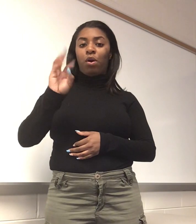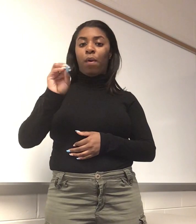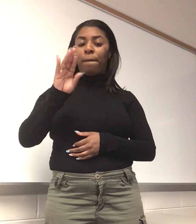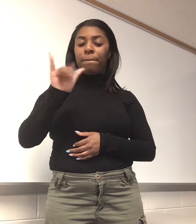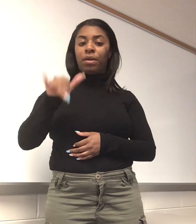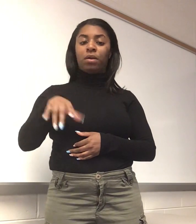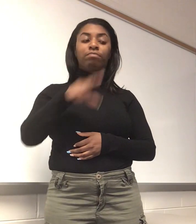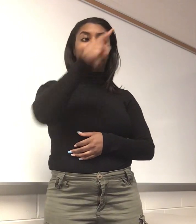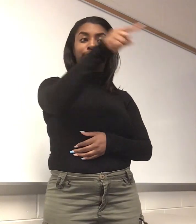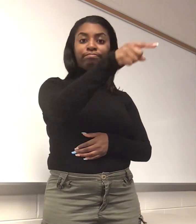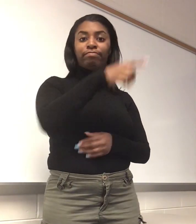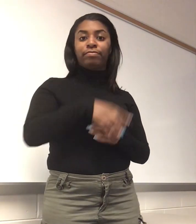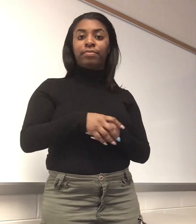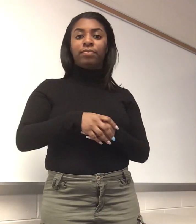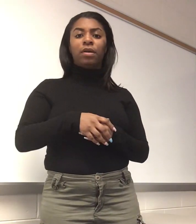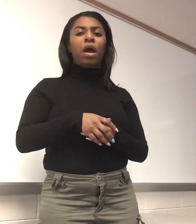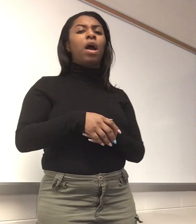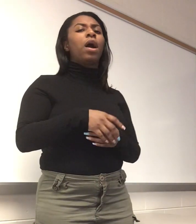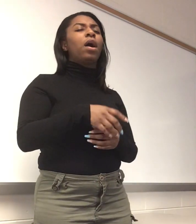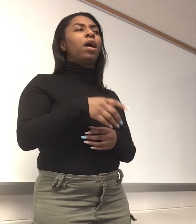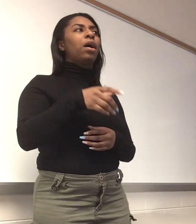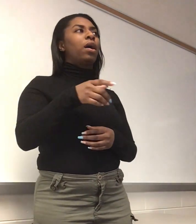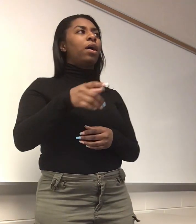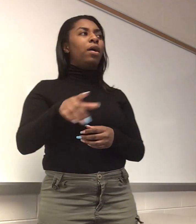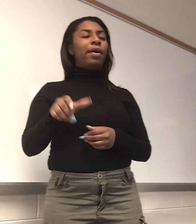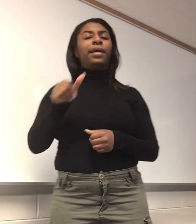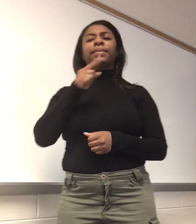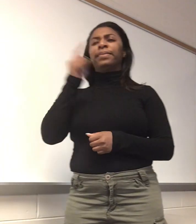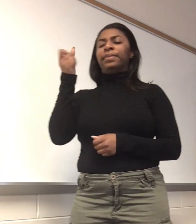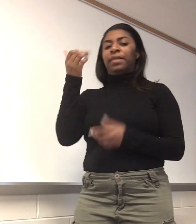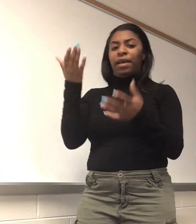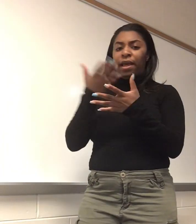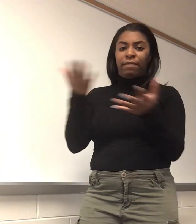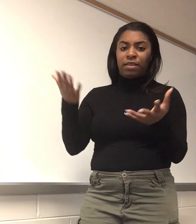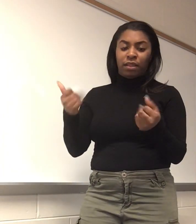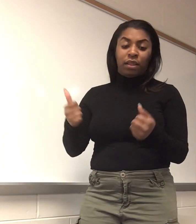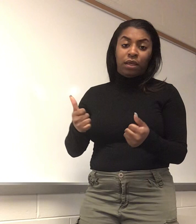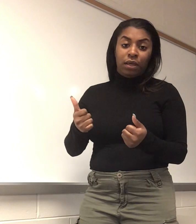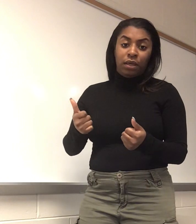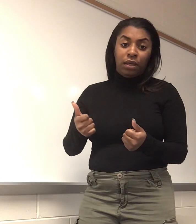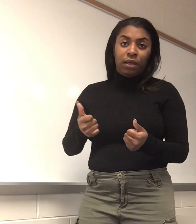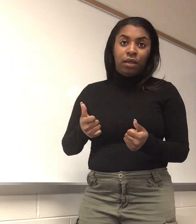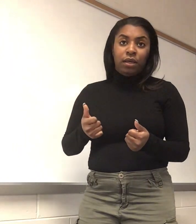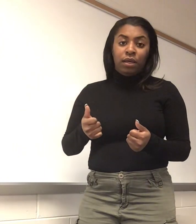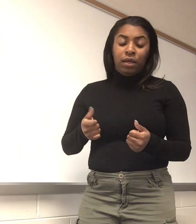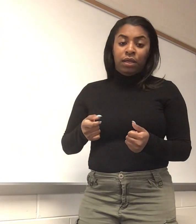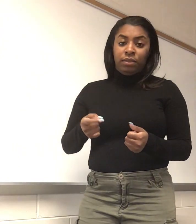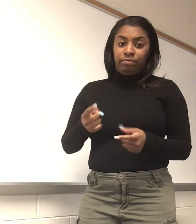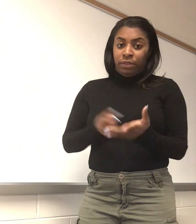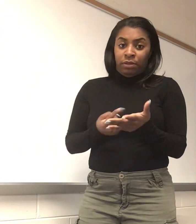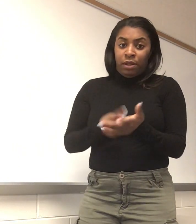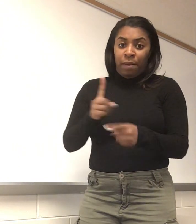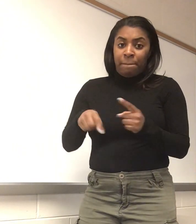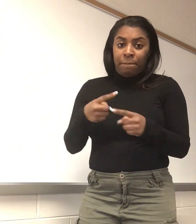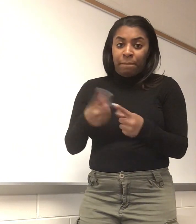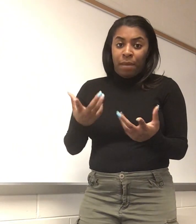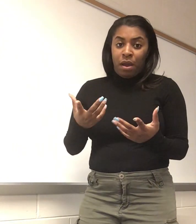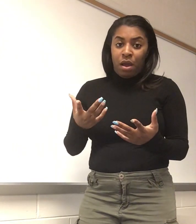of does everything that they say. He says all the stuff about Beowulf that nobody else kind of expected anyone to say to him. And